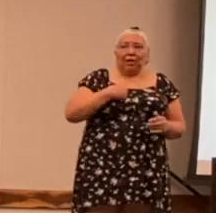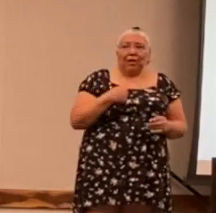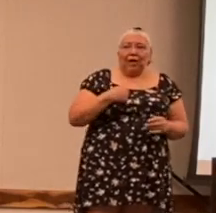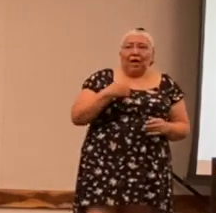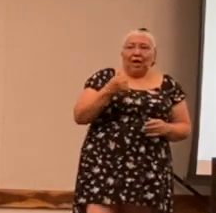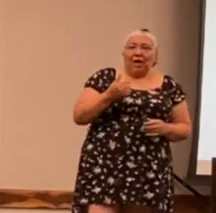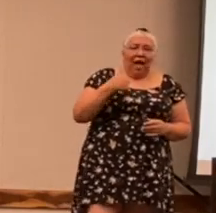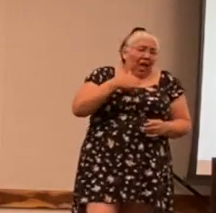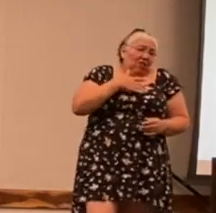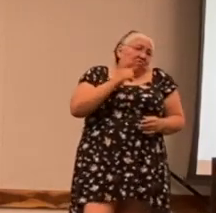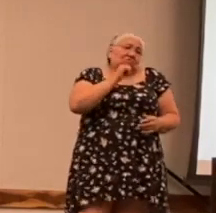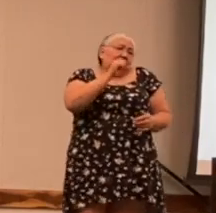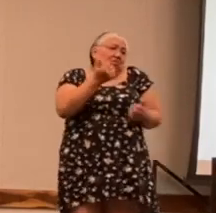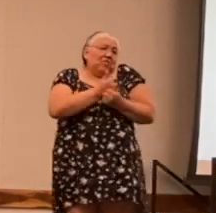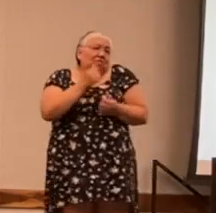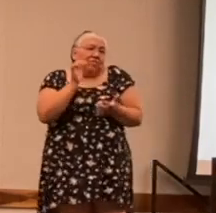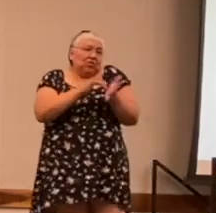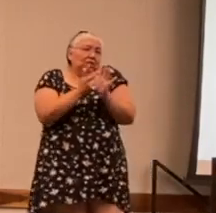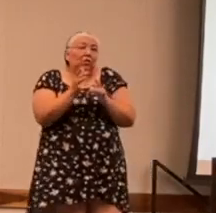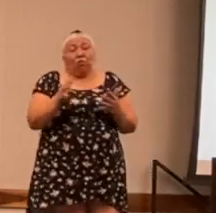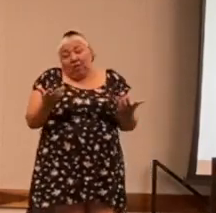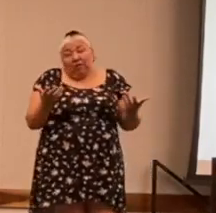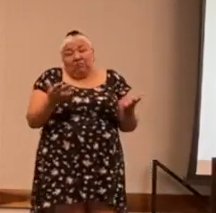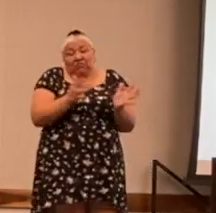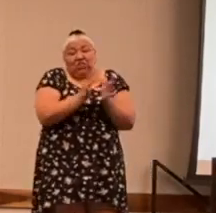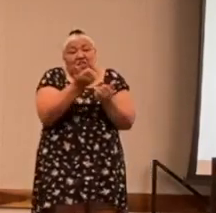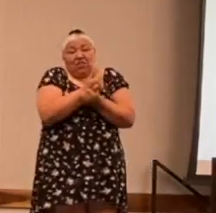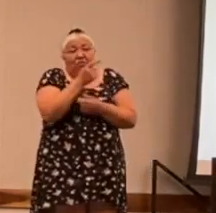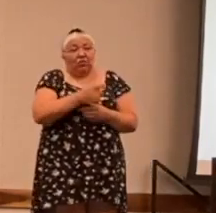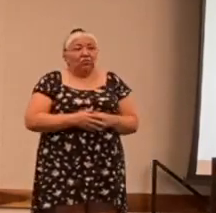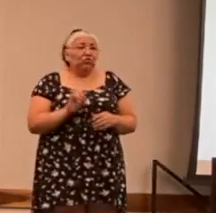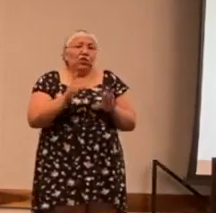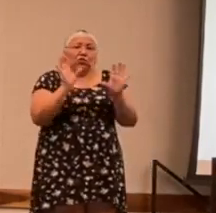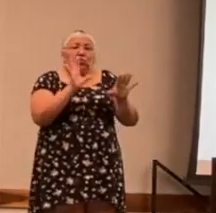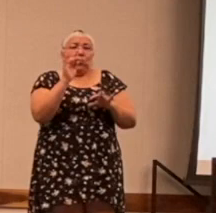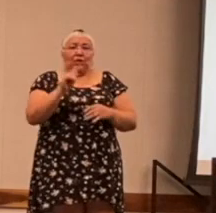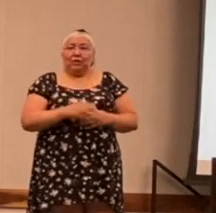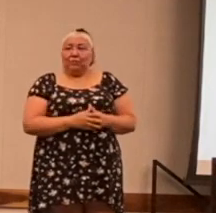love Jesus. Jesus loves you. Right? Just do it.